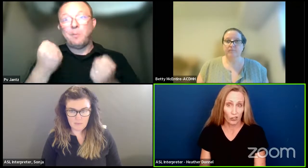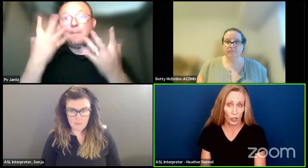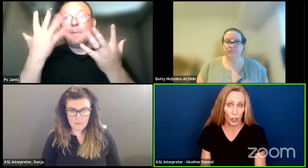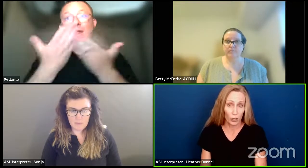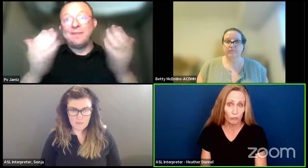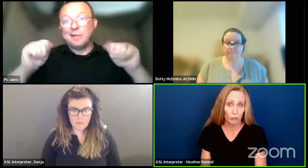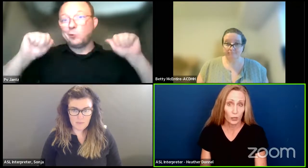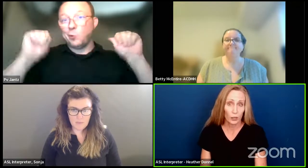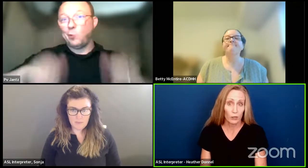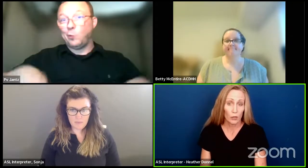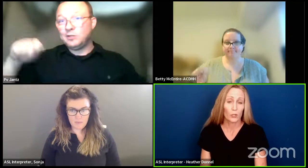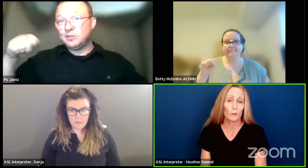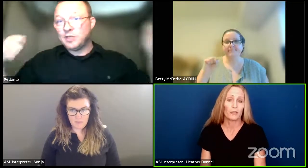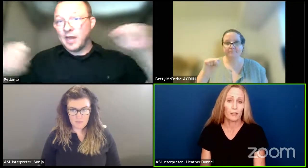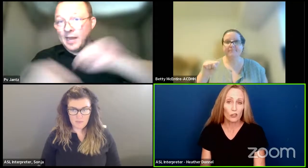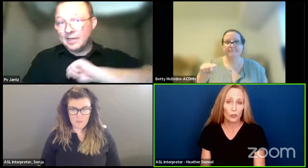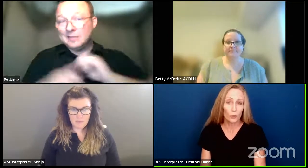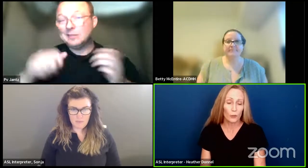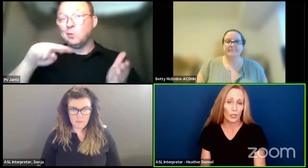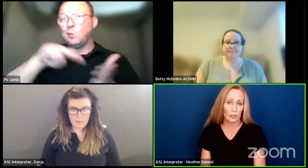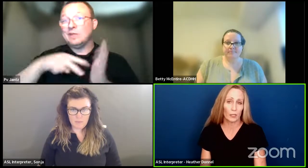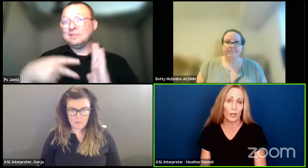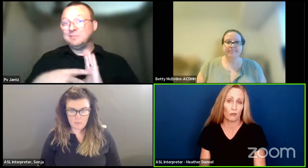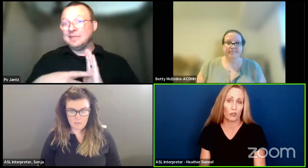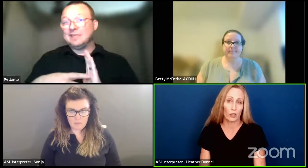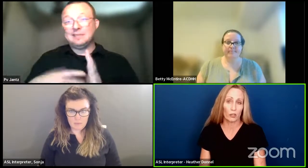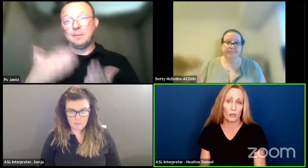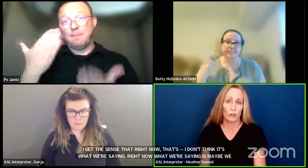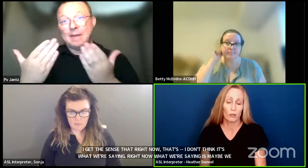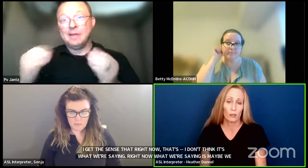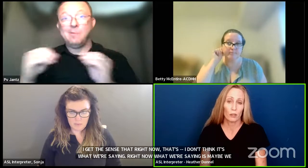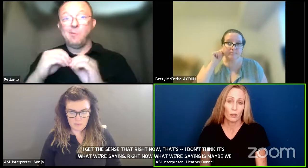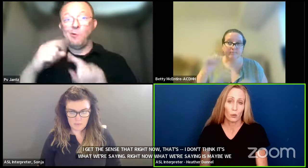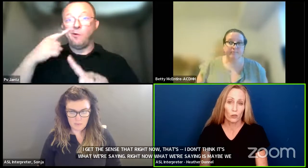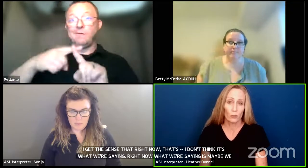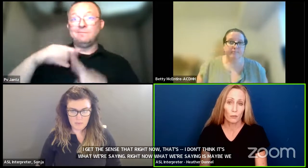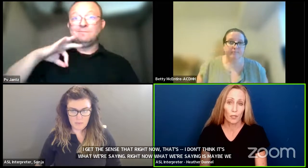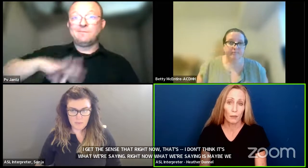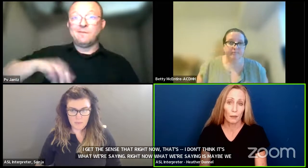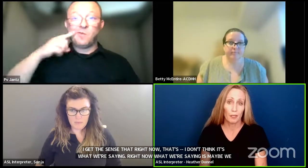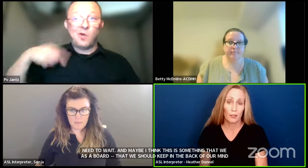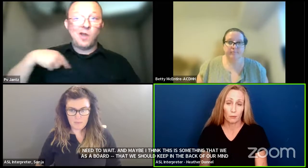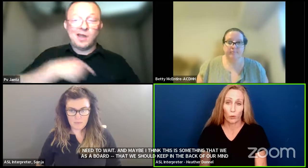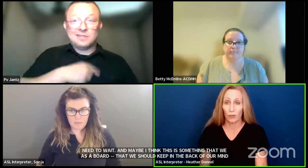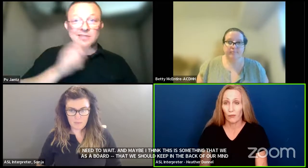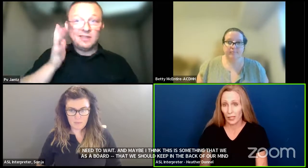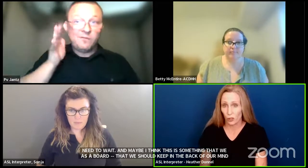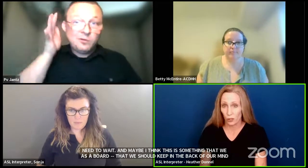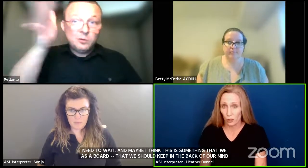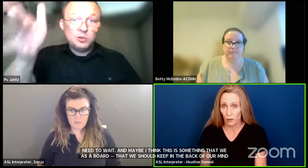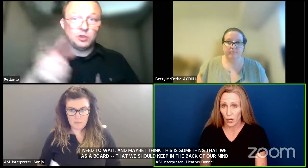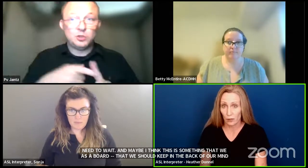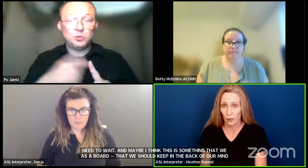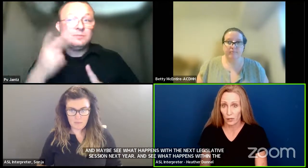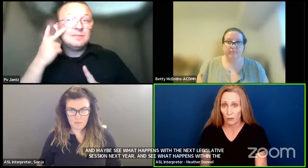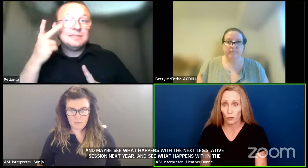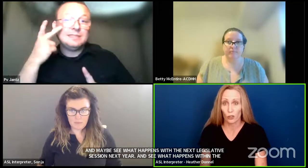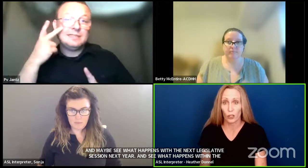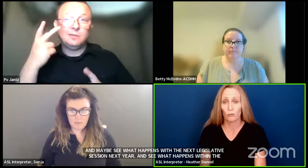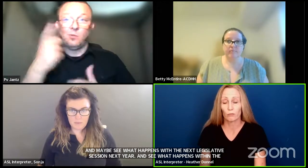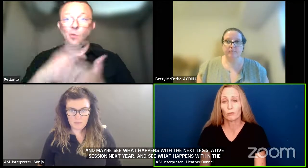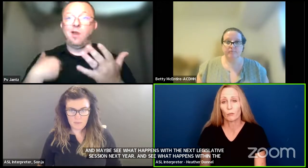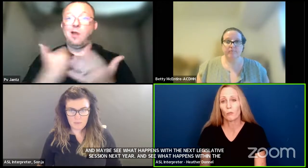is an election year, so it's potential that we could see a lot of changes, which would mean maybe more advantages for us